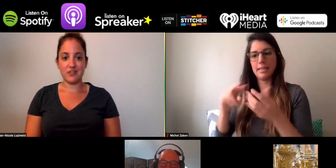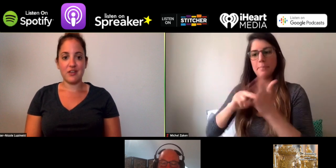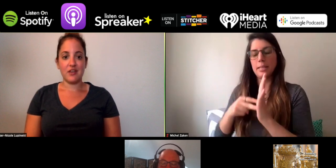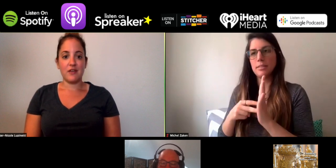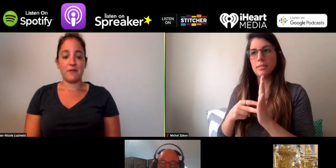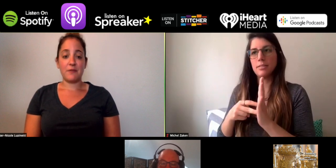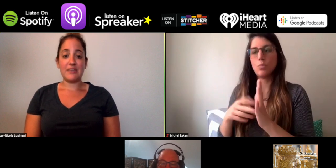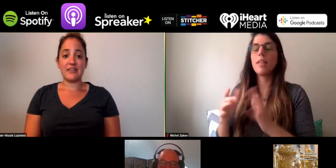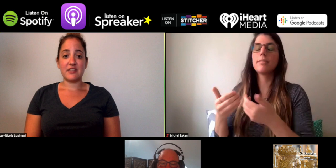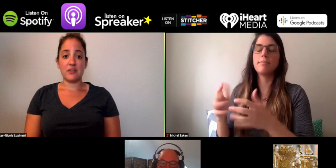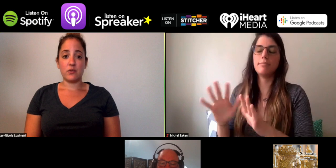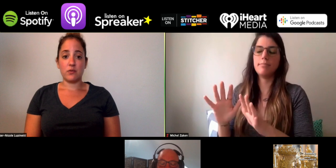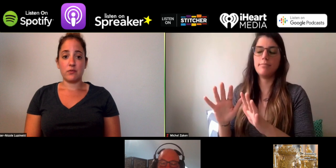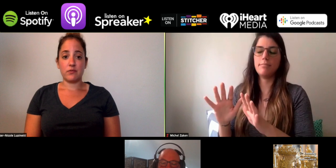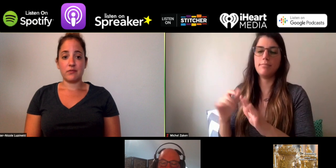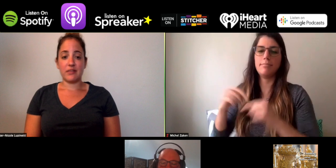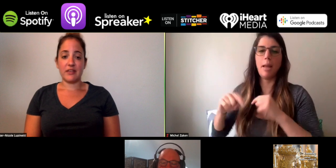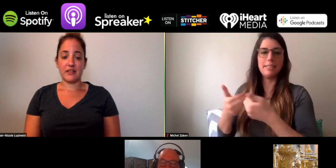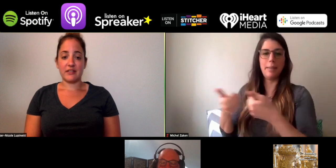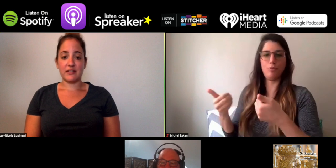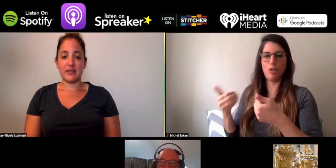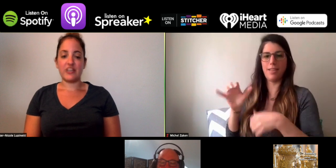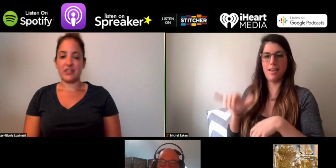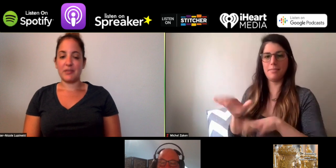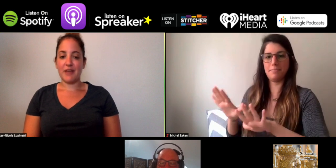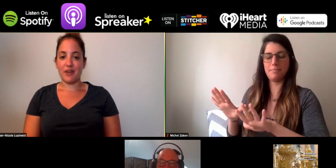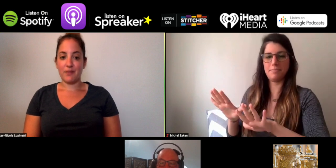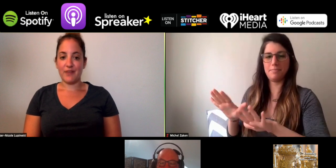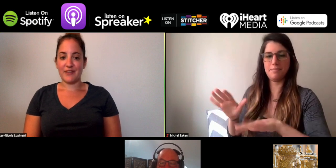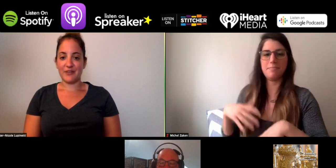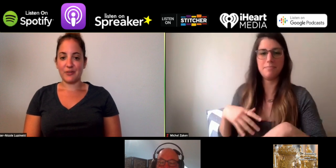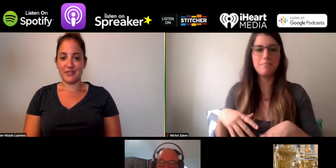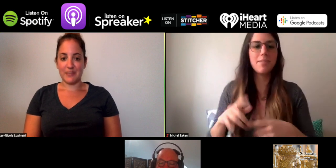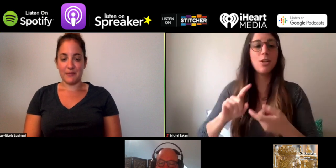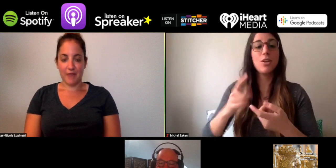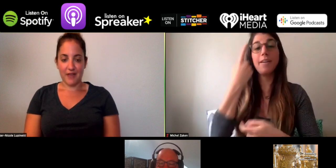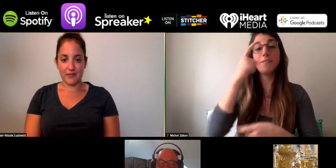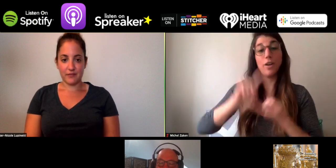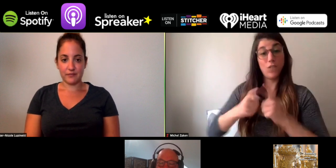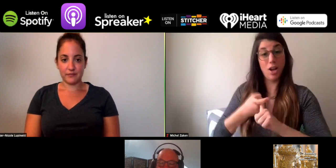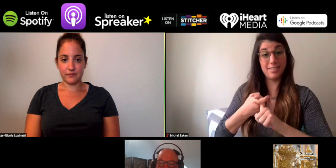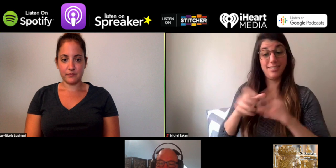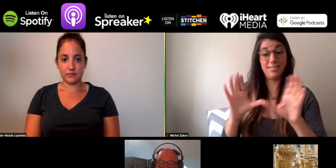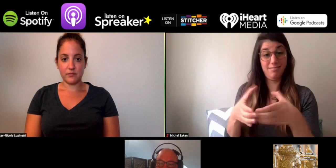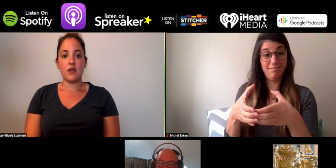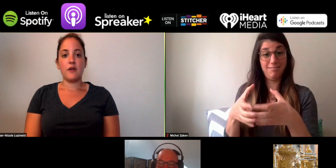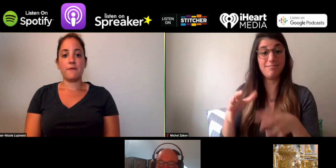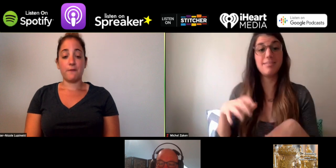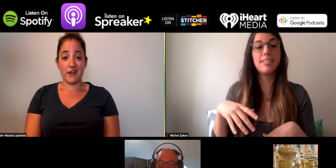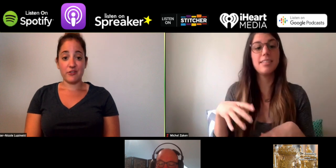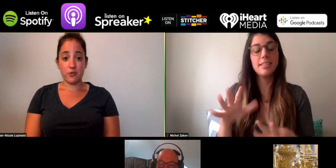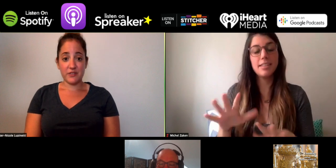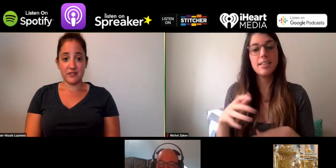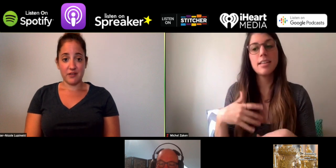ones, for me, listening is actually, let me back up. I have something a little bit separate from that.